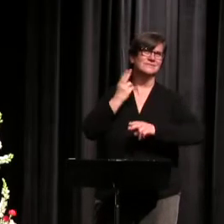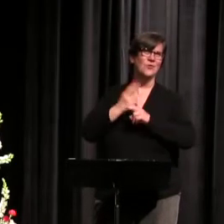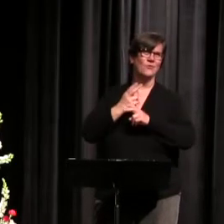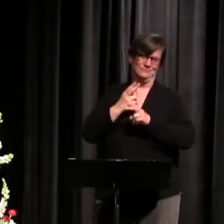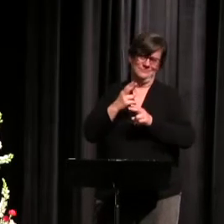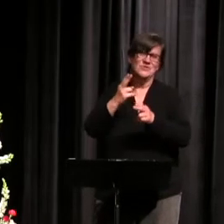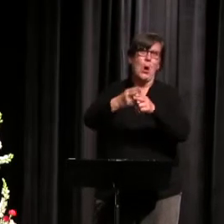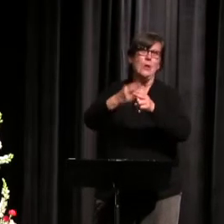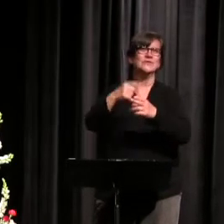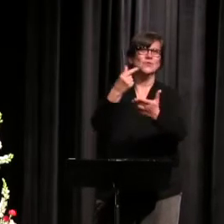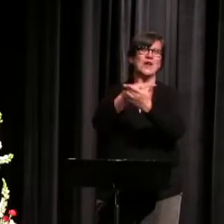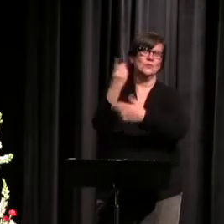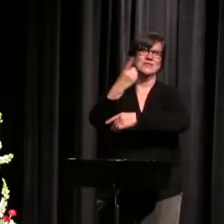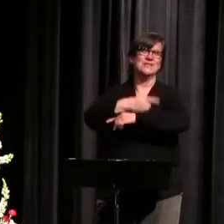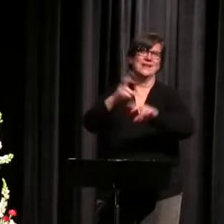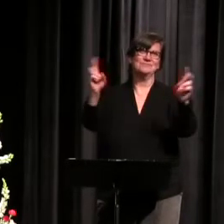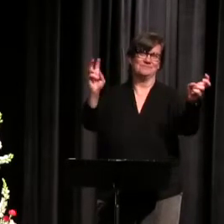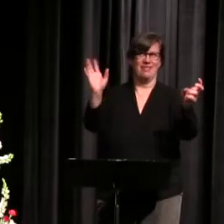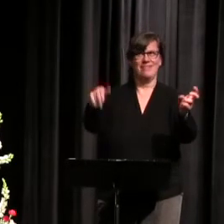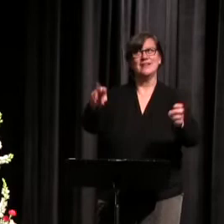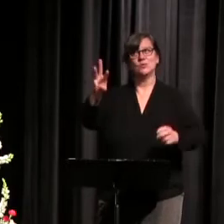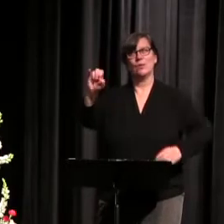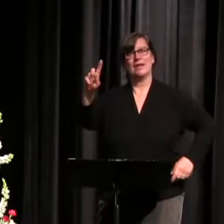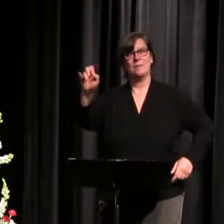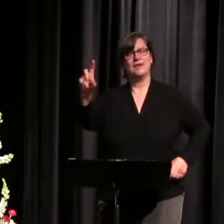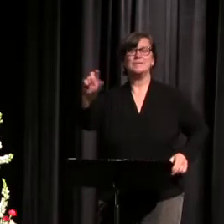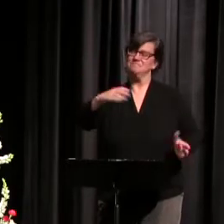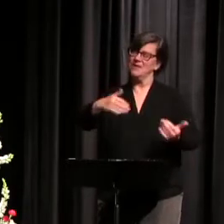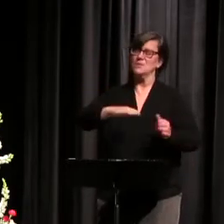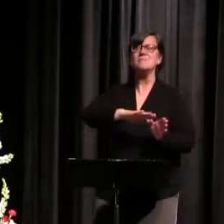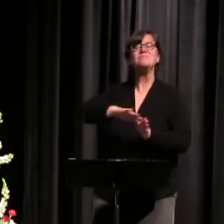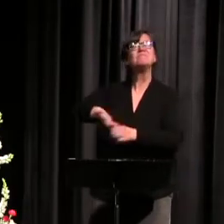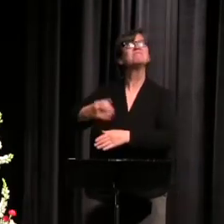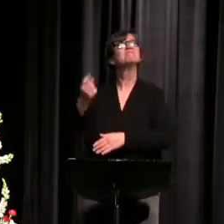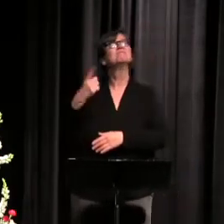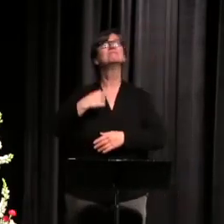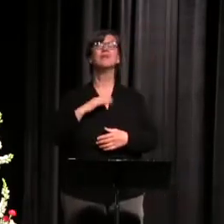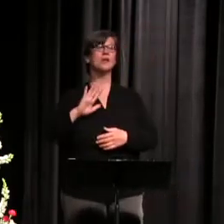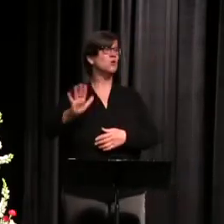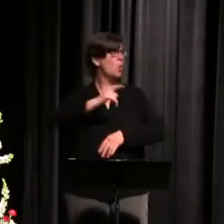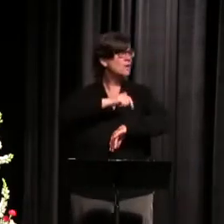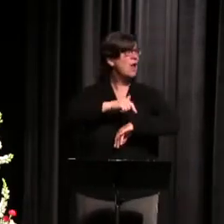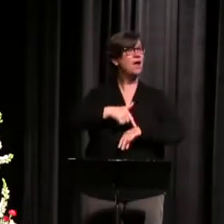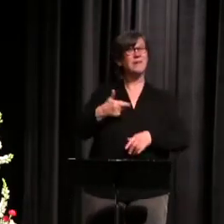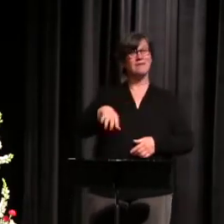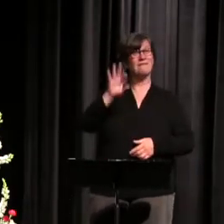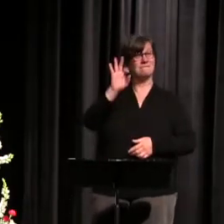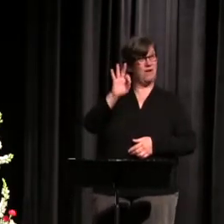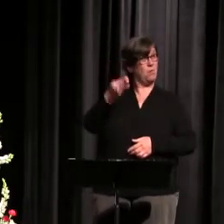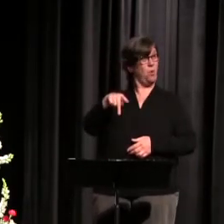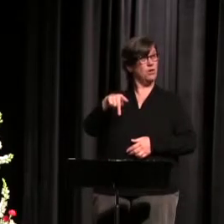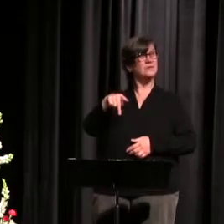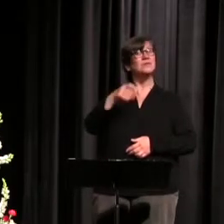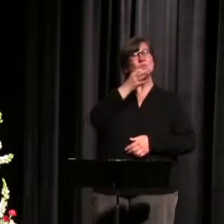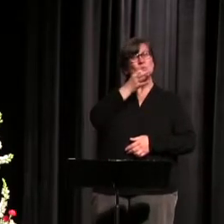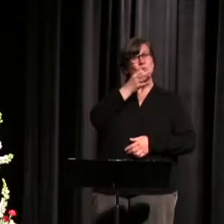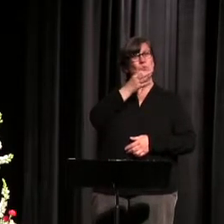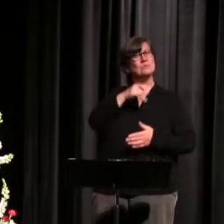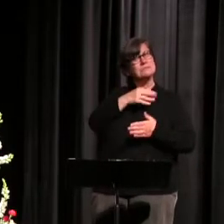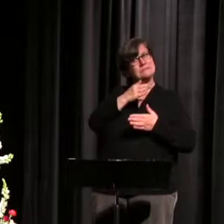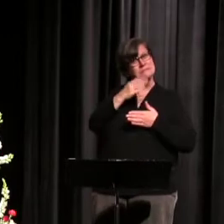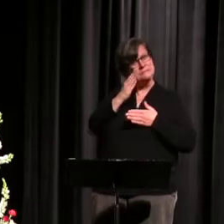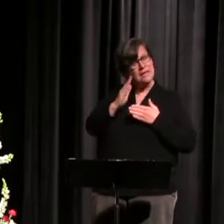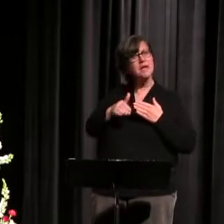is hard to believe that your time at Fairport is coming to its end. This wasn't the ending you envisioned or the ending you